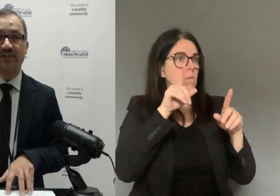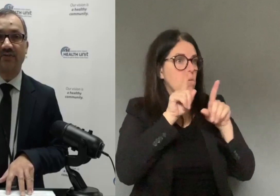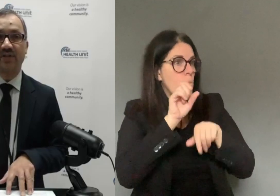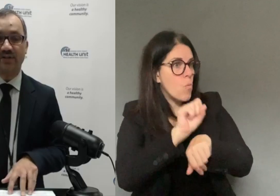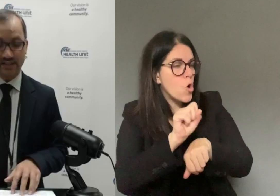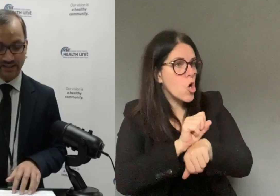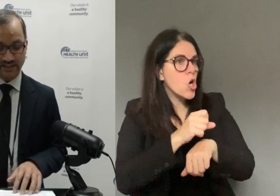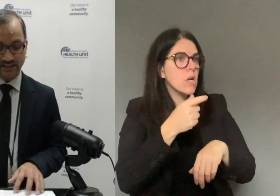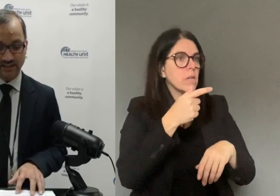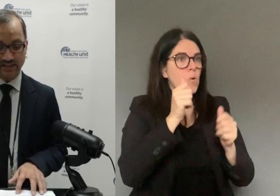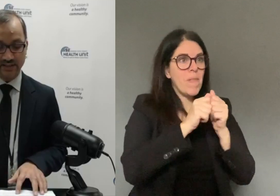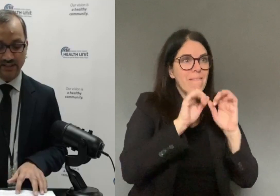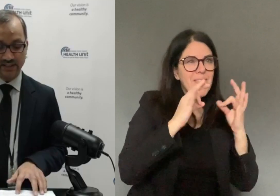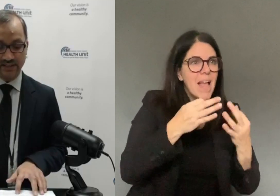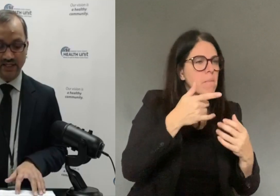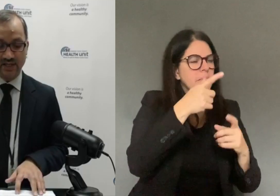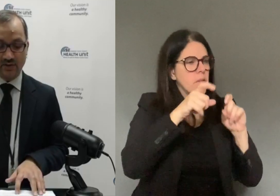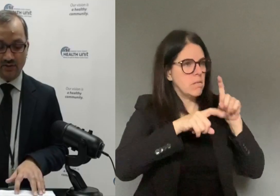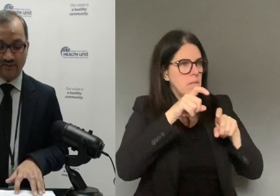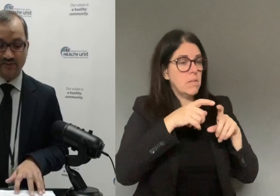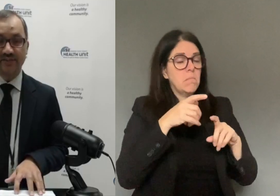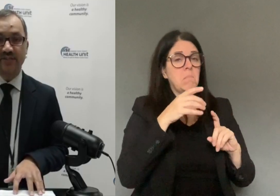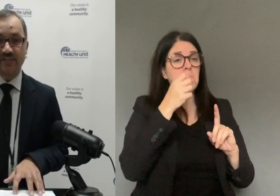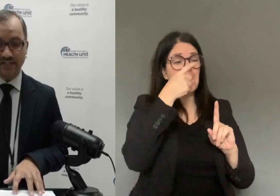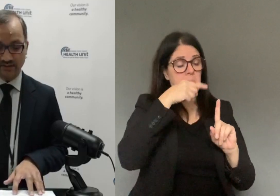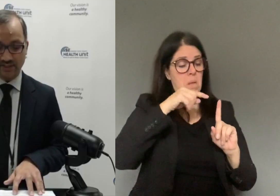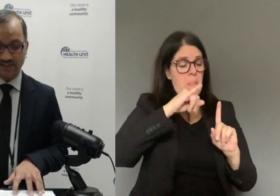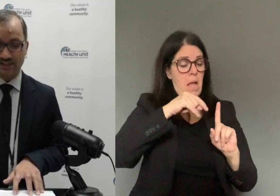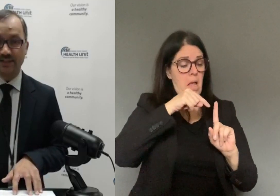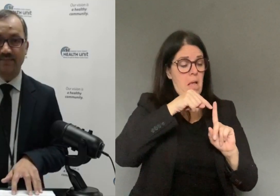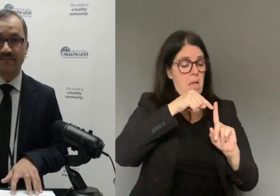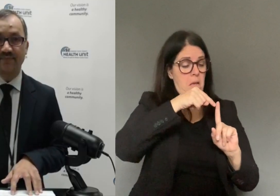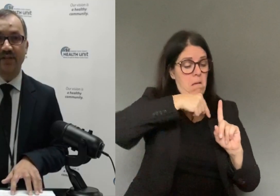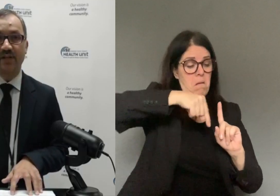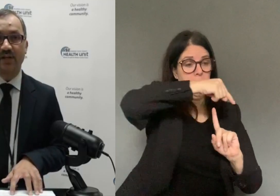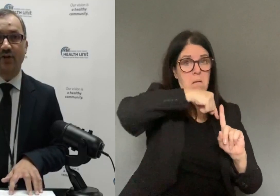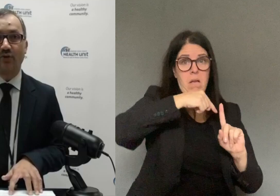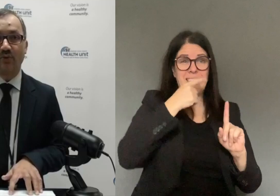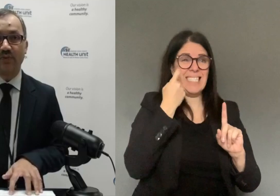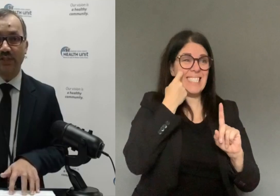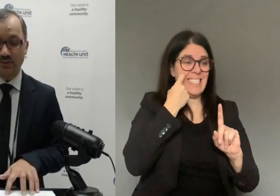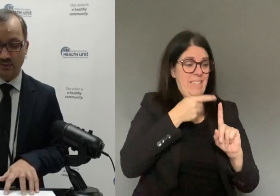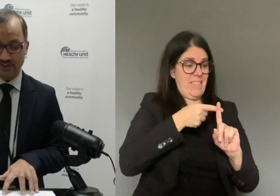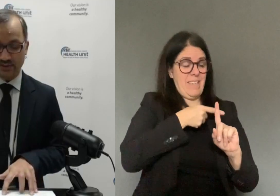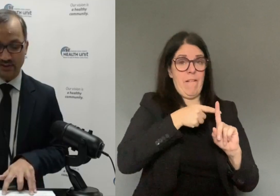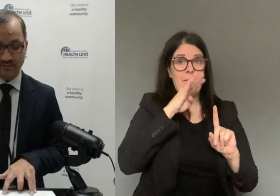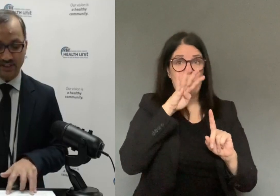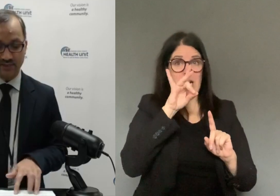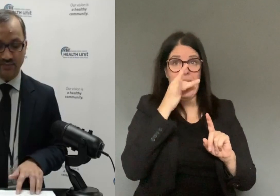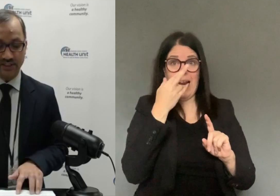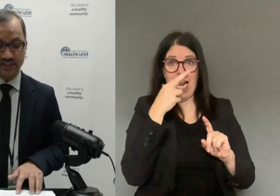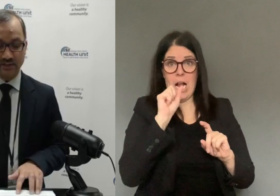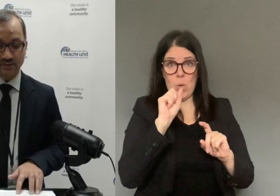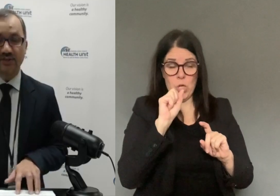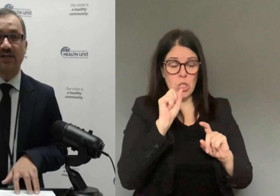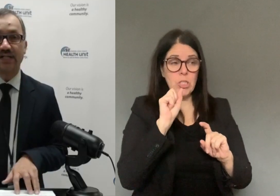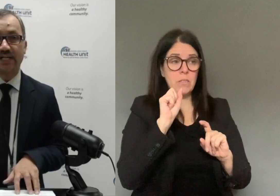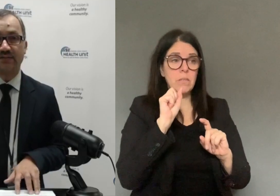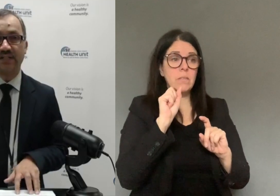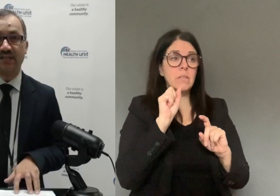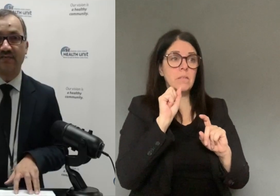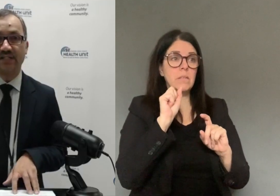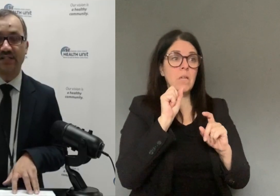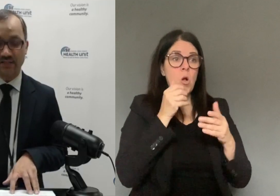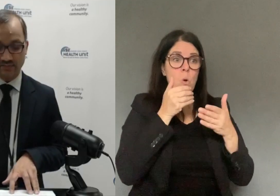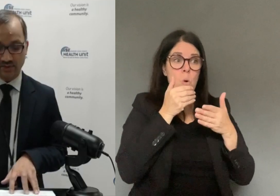risk of contracting disease or further spreading the virus. Only those determined to be in close contact